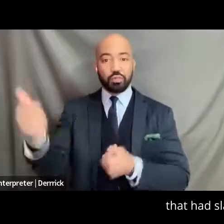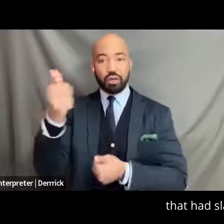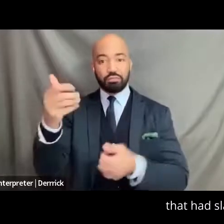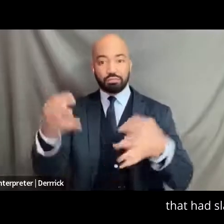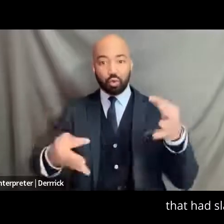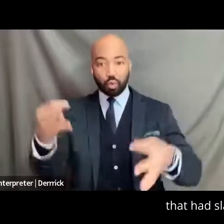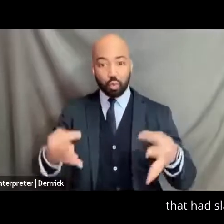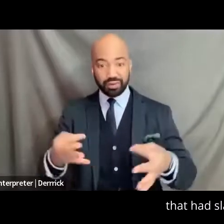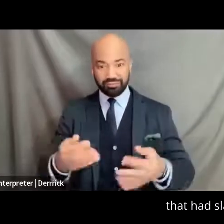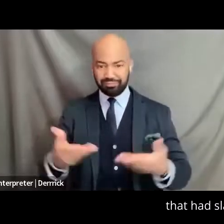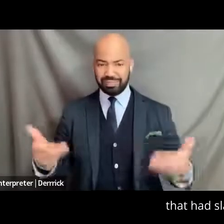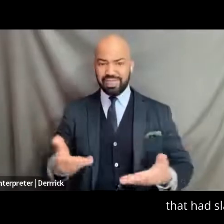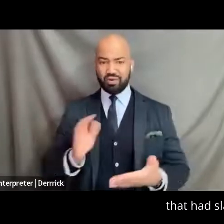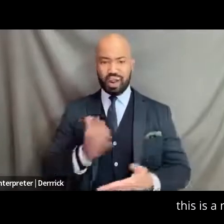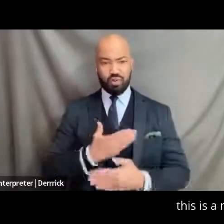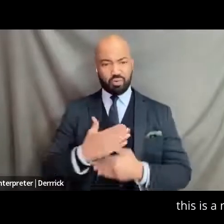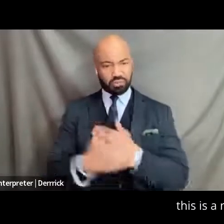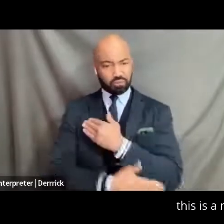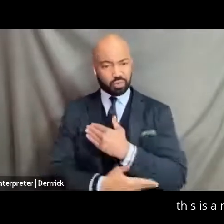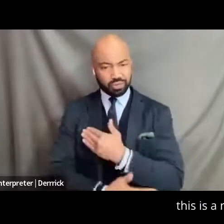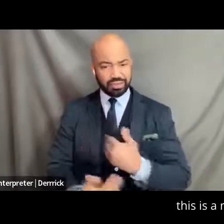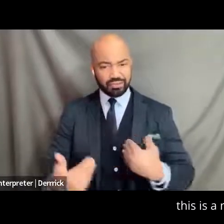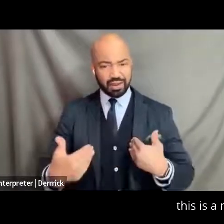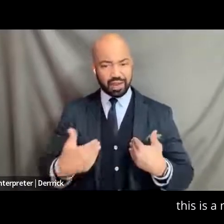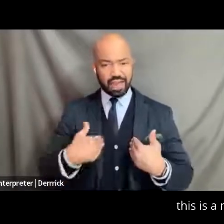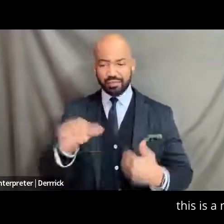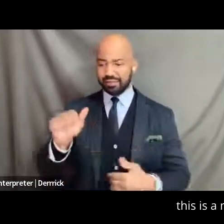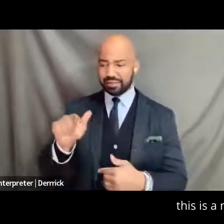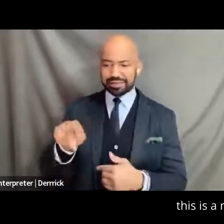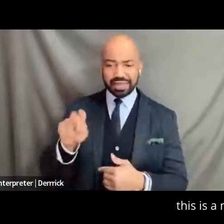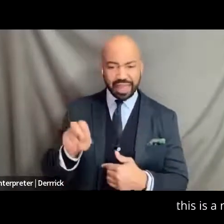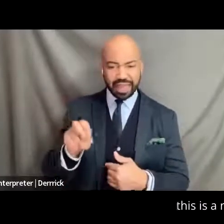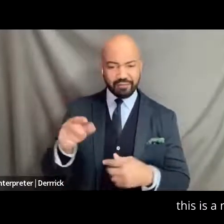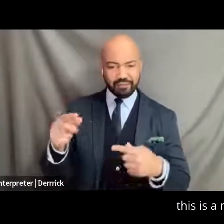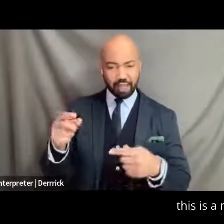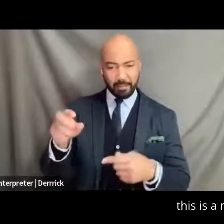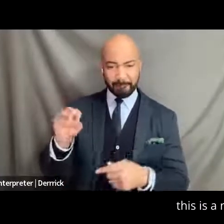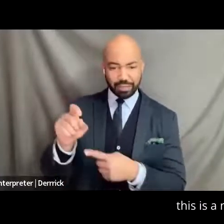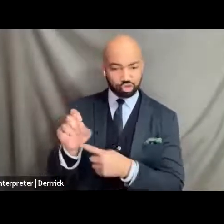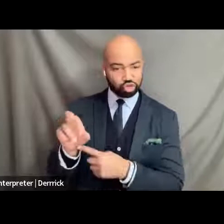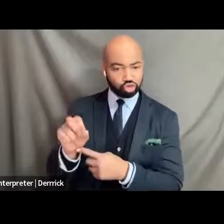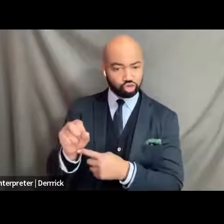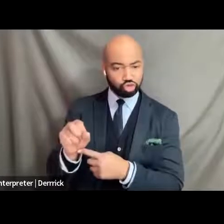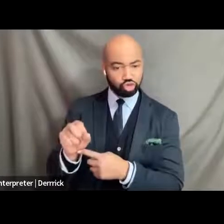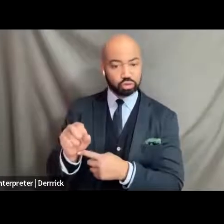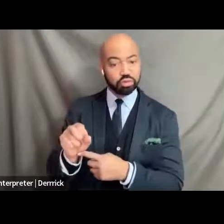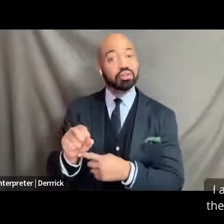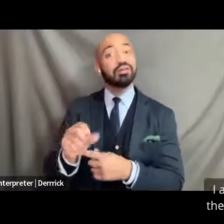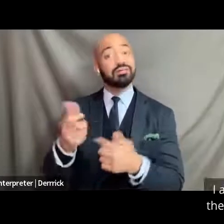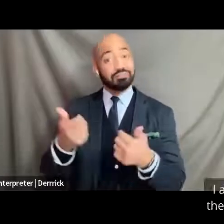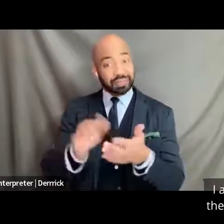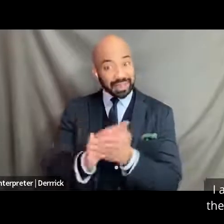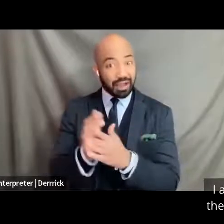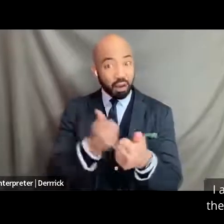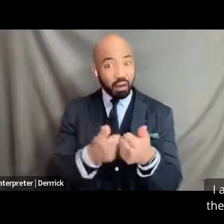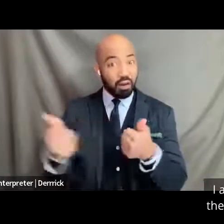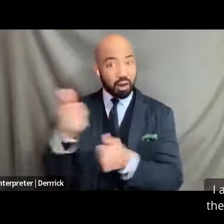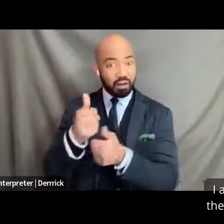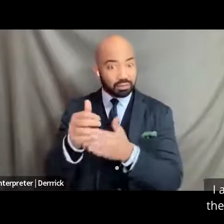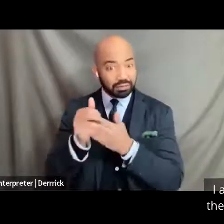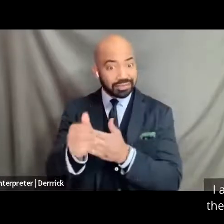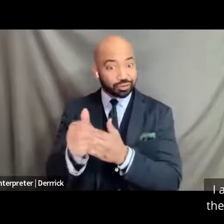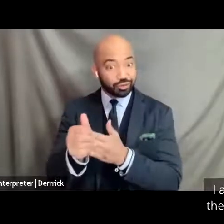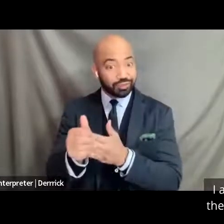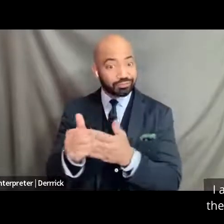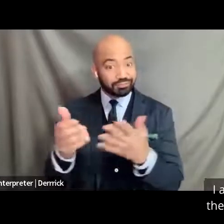masters in leadership this is a monumentous occasion i also want to invite the